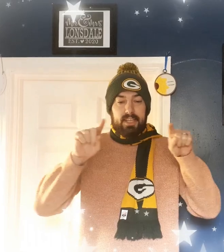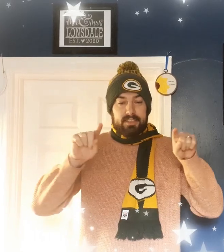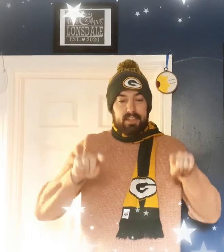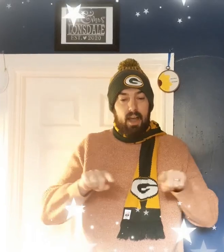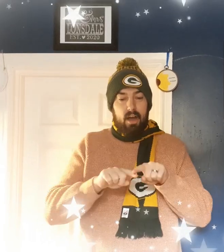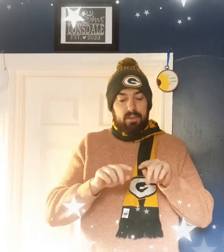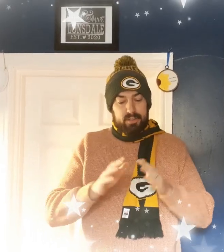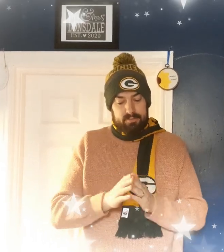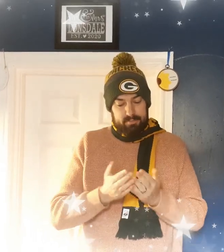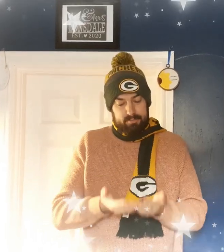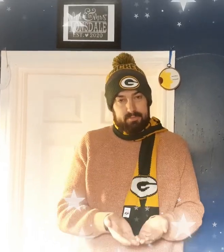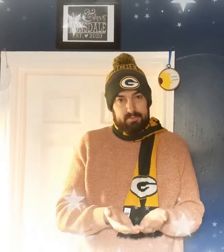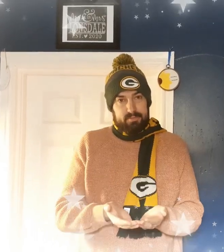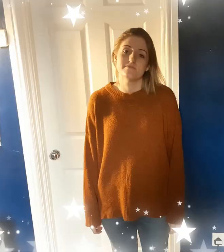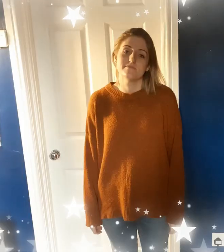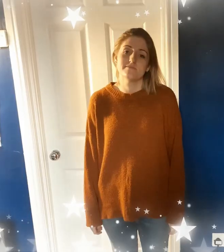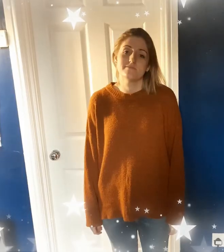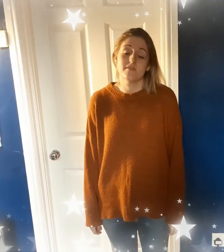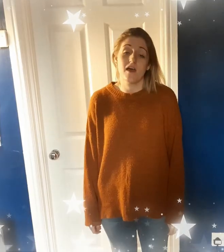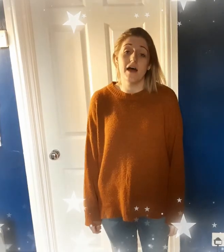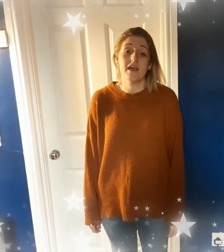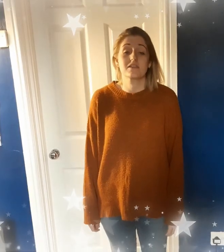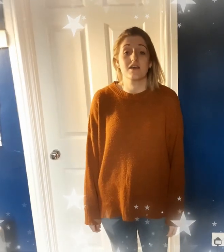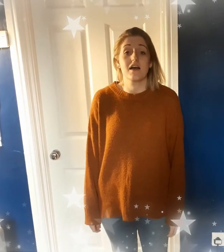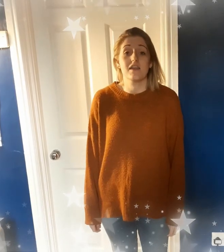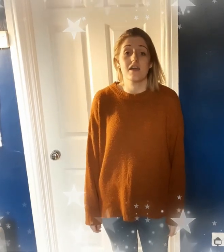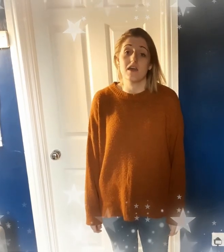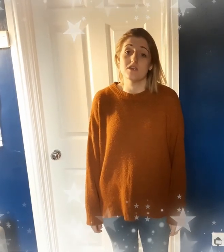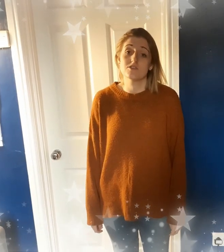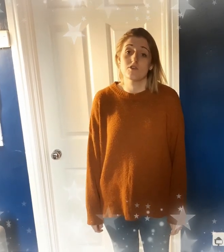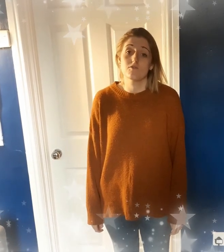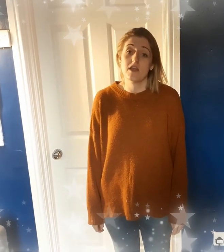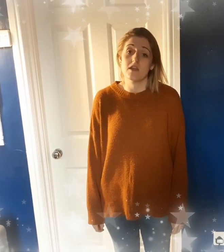is card. Our next sign is reindeer.